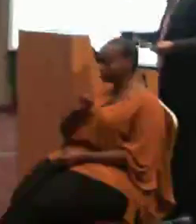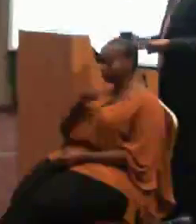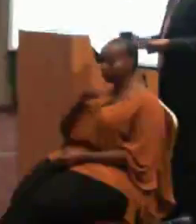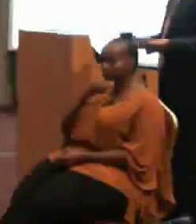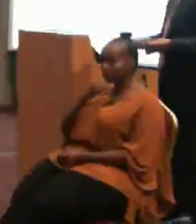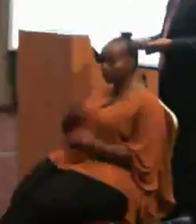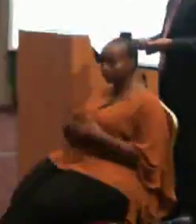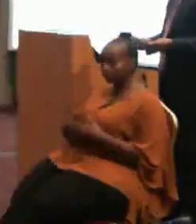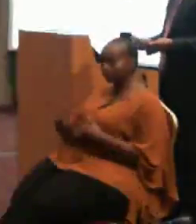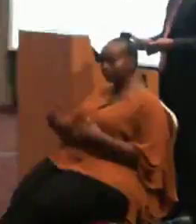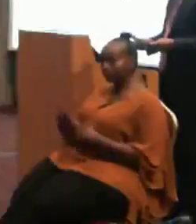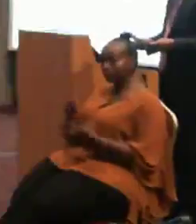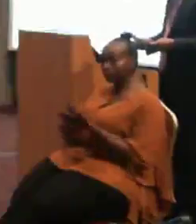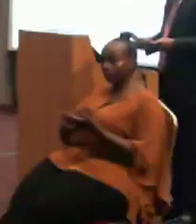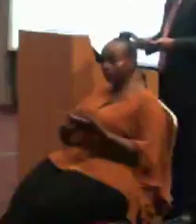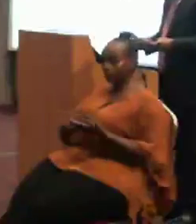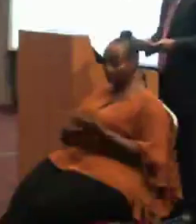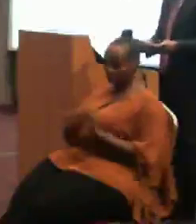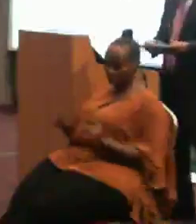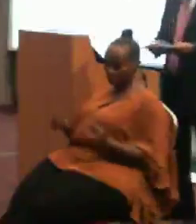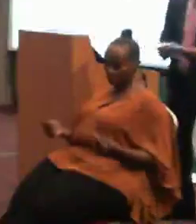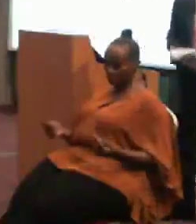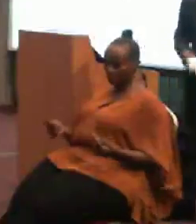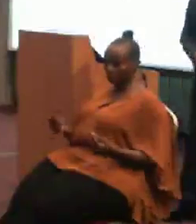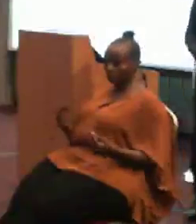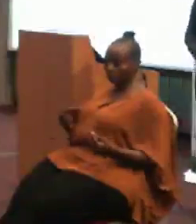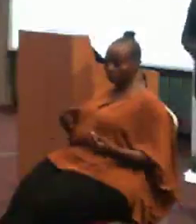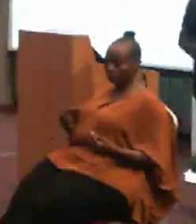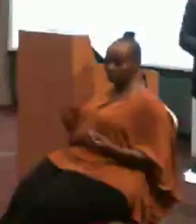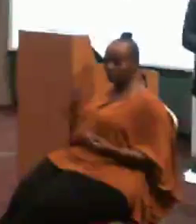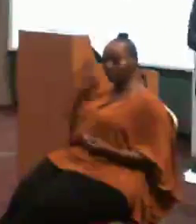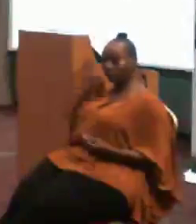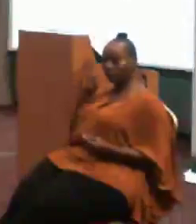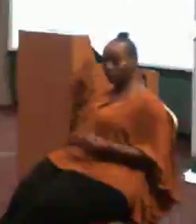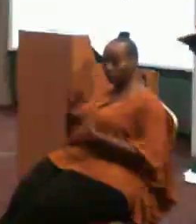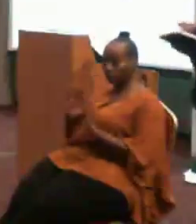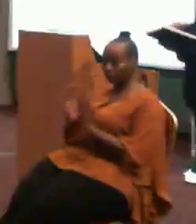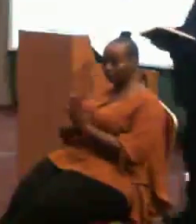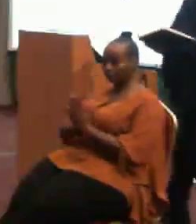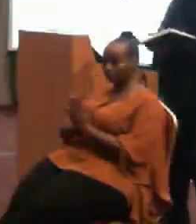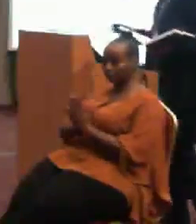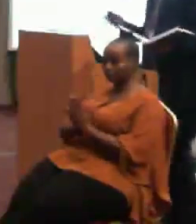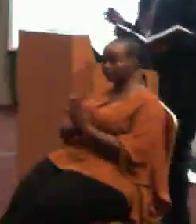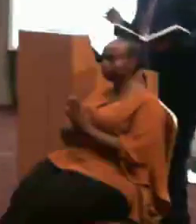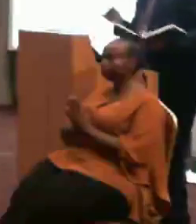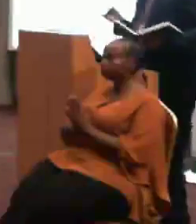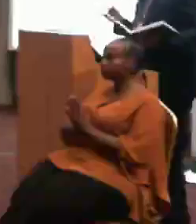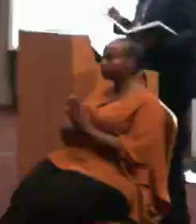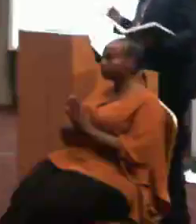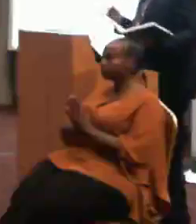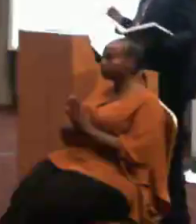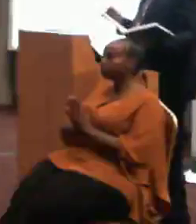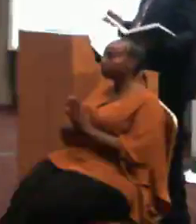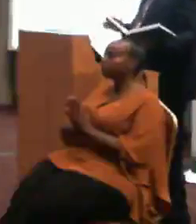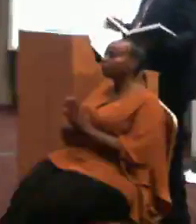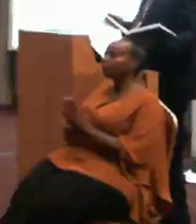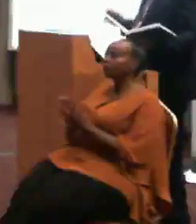in any of those forms of financing. I think that covers all the debt. And Chair, if I may